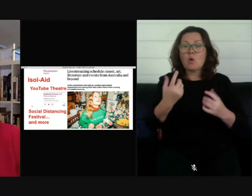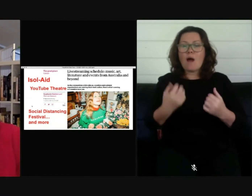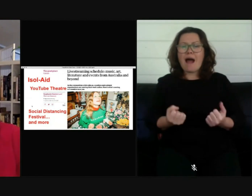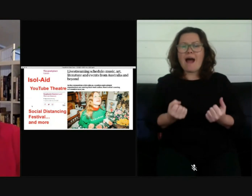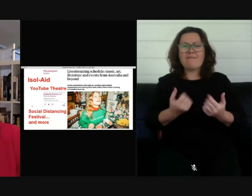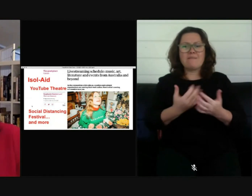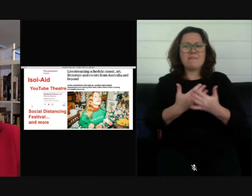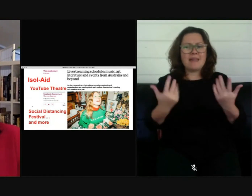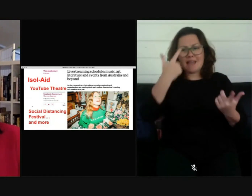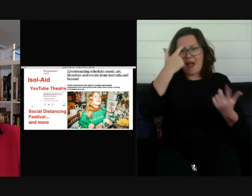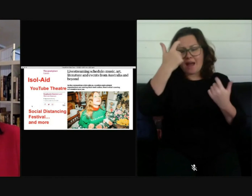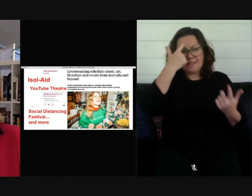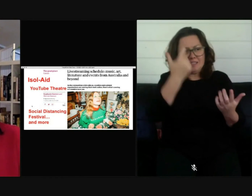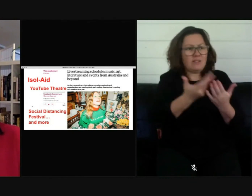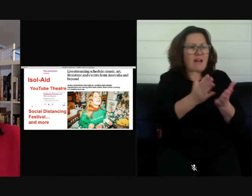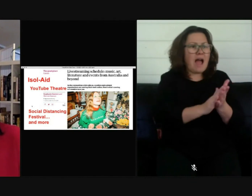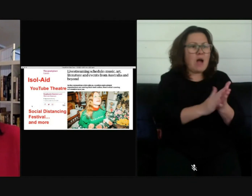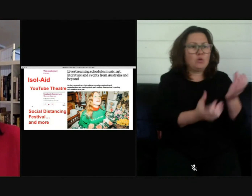it's through